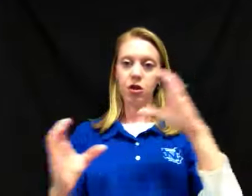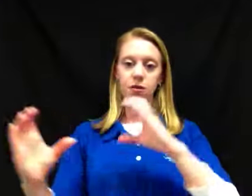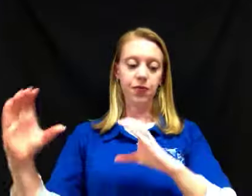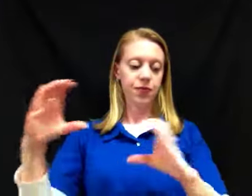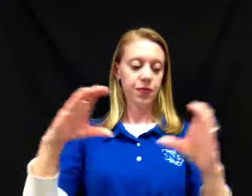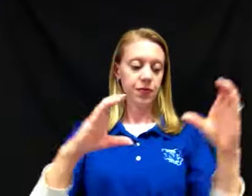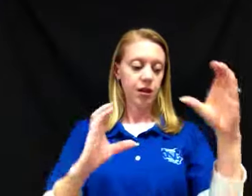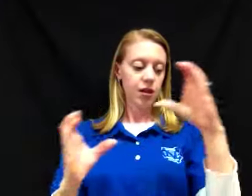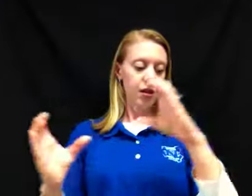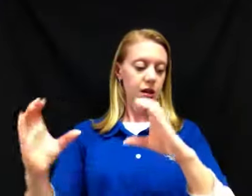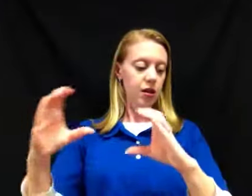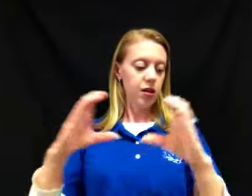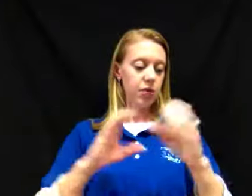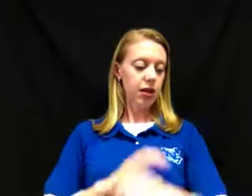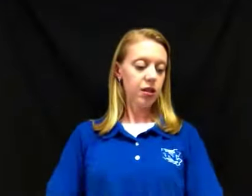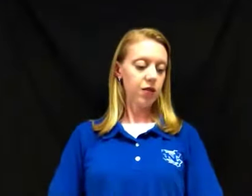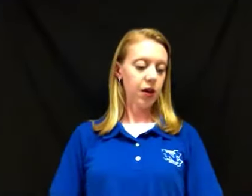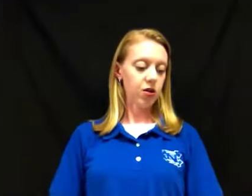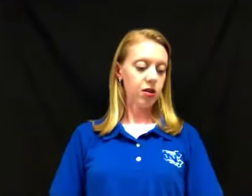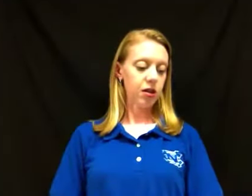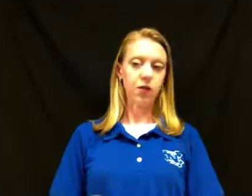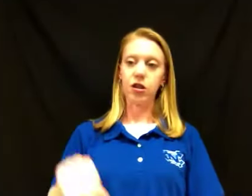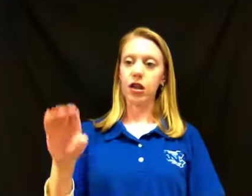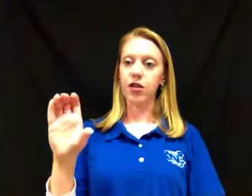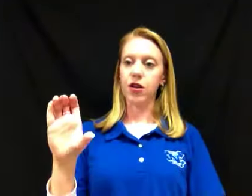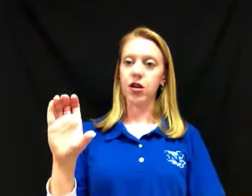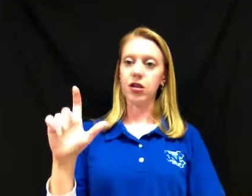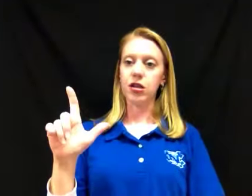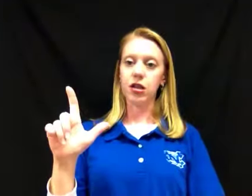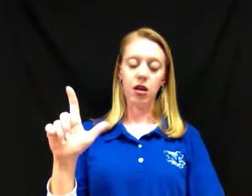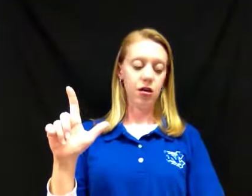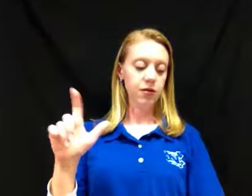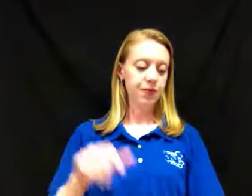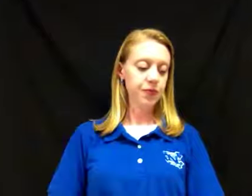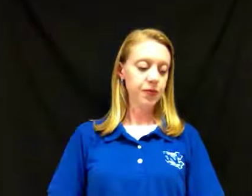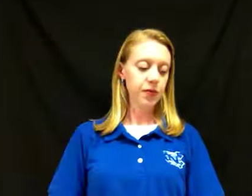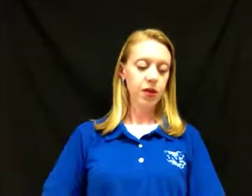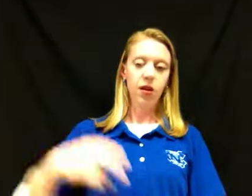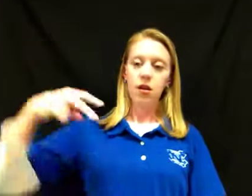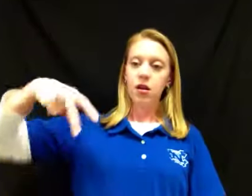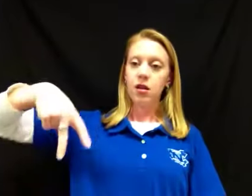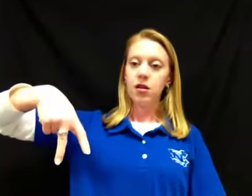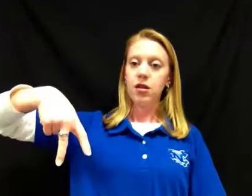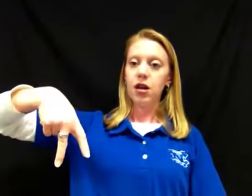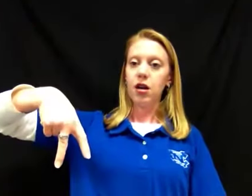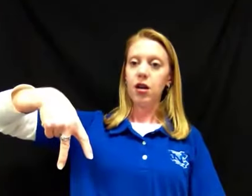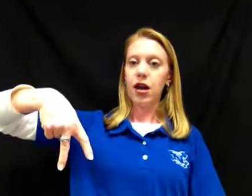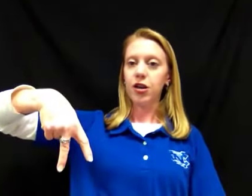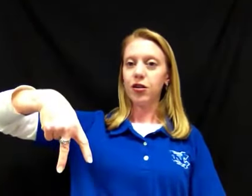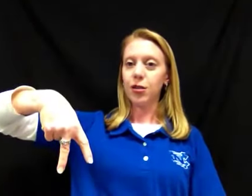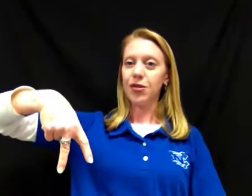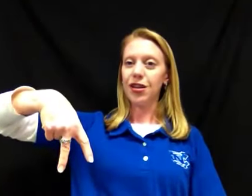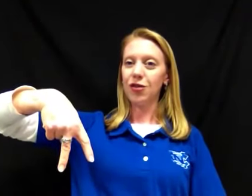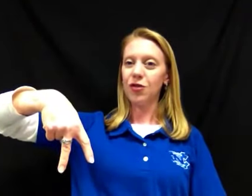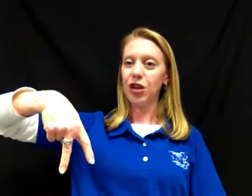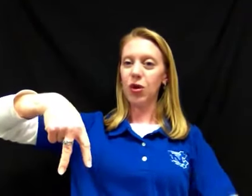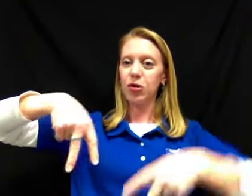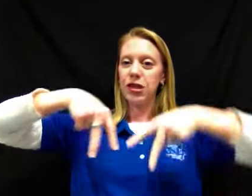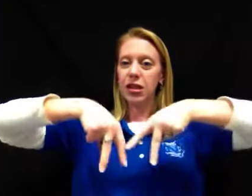chemistry. And then some classifiers. The sign for classifier is CL. CL, I call this upside down V,